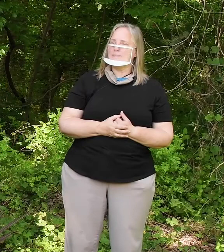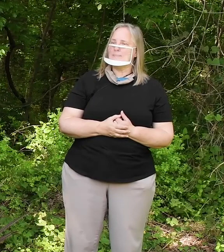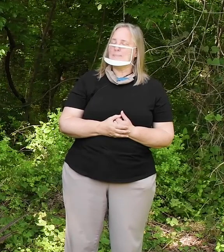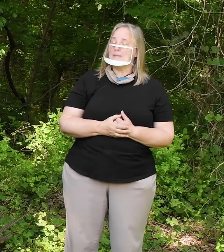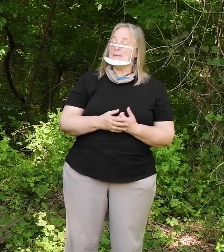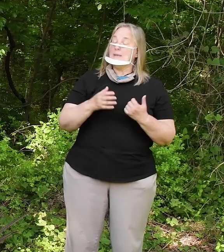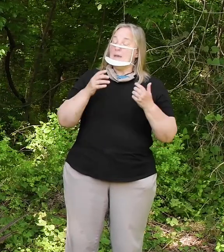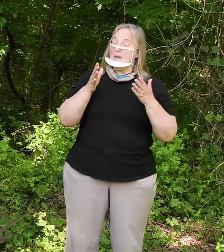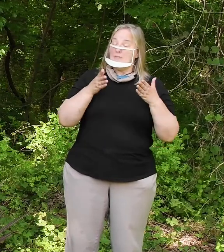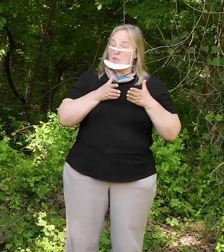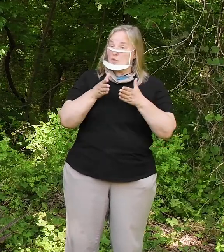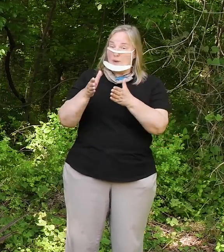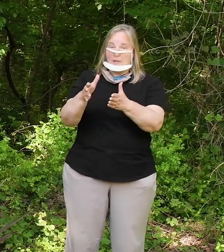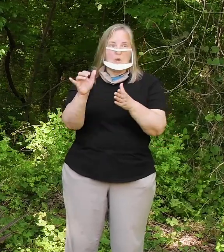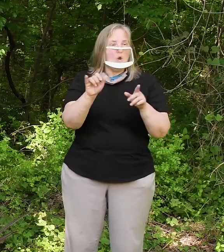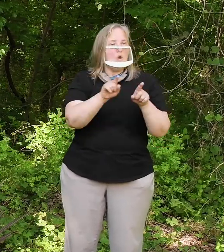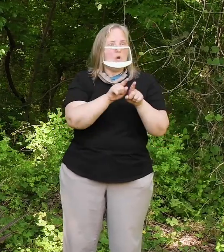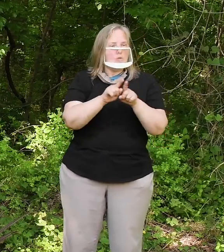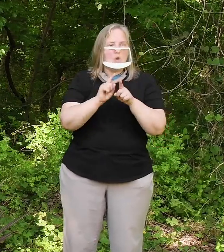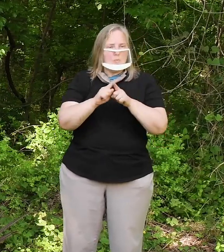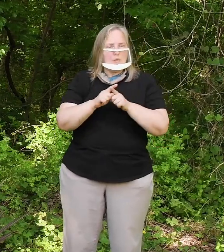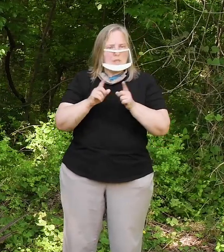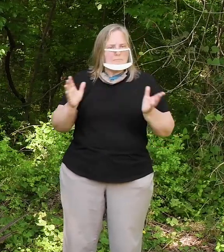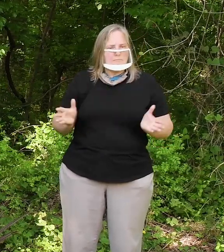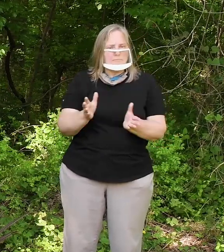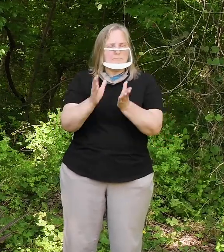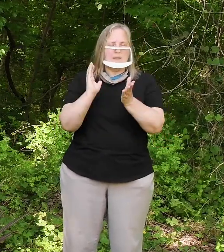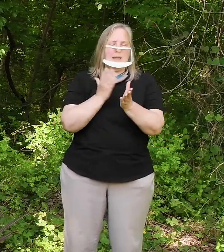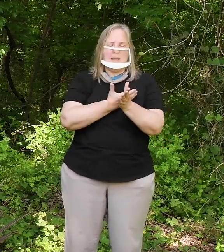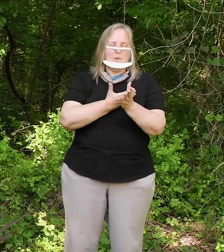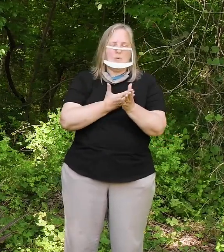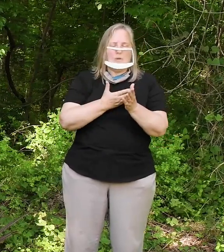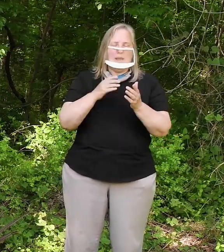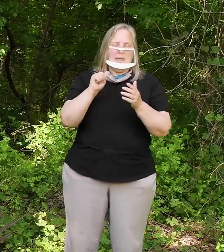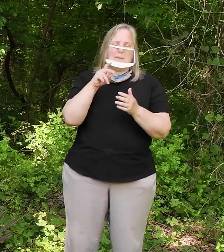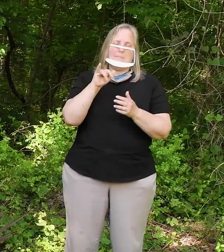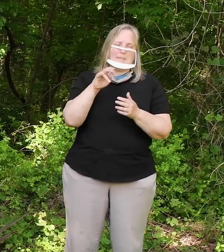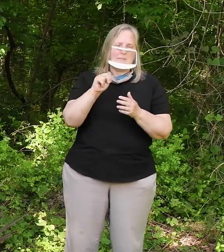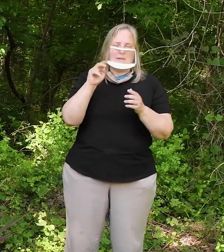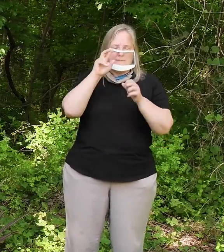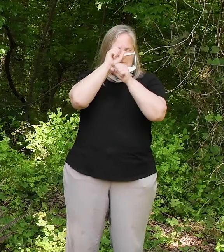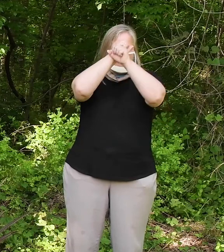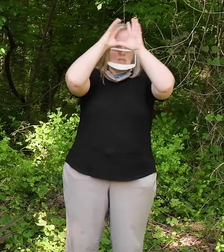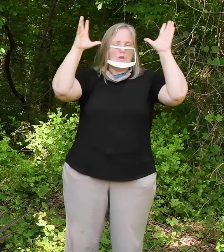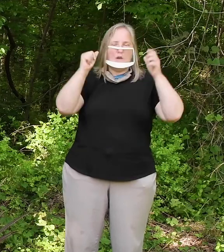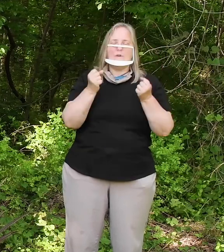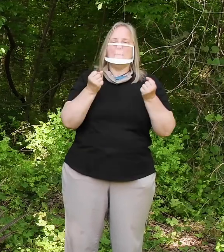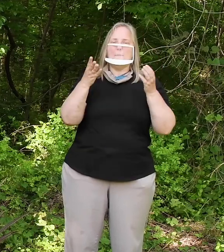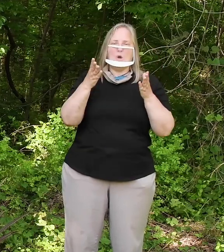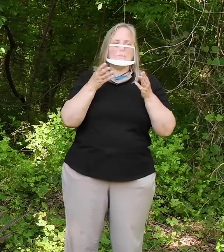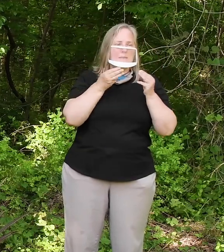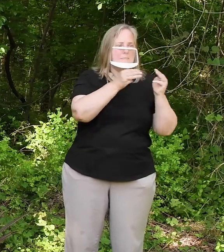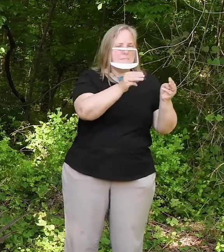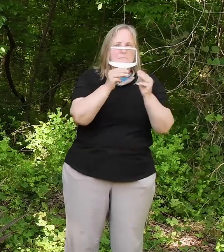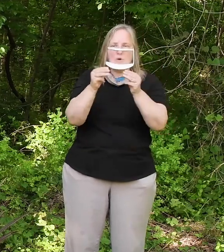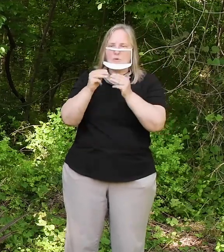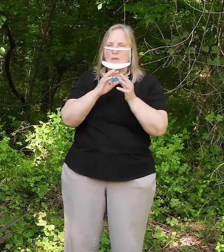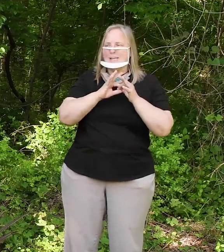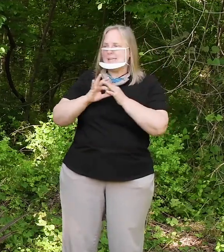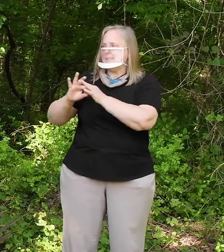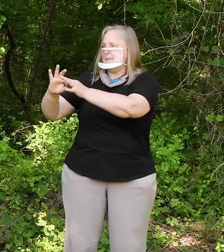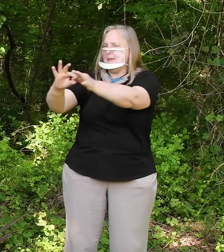The trail will also further our administration's vision of a multimodal, connected Howard County.